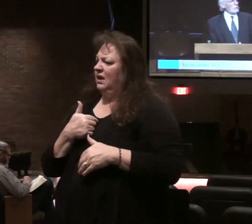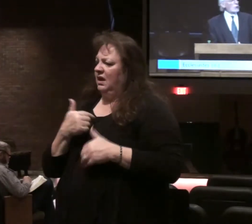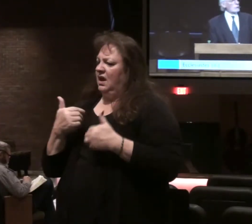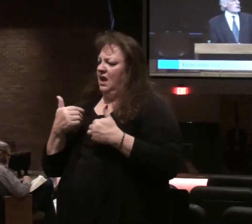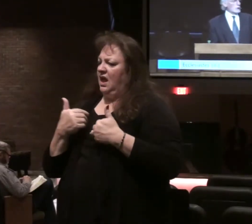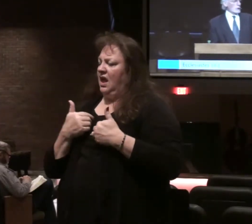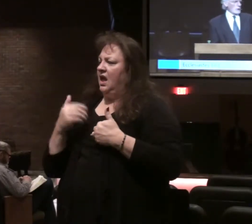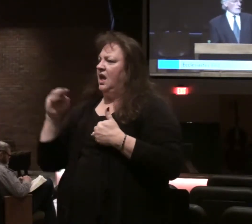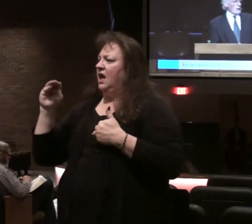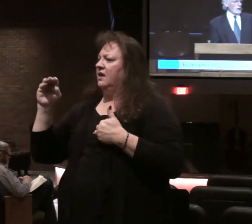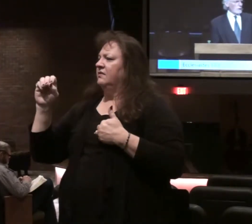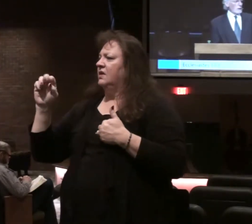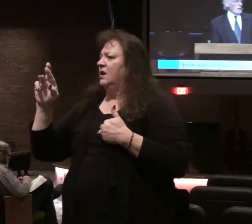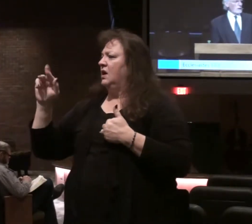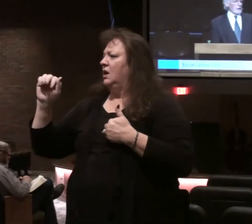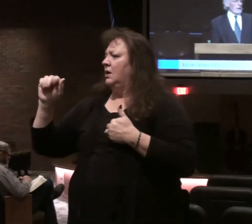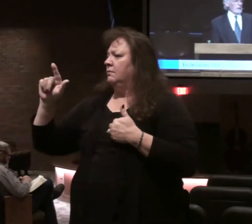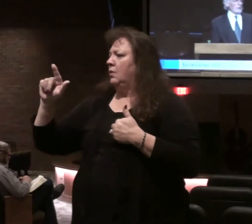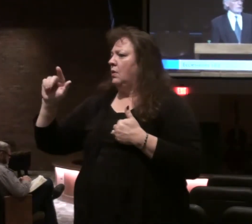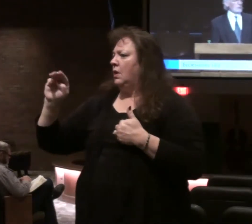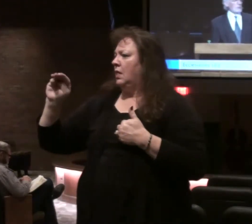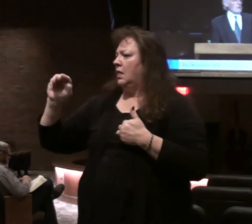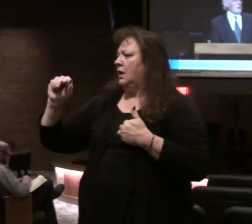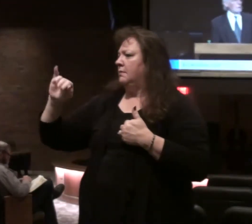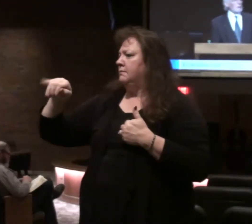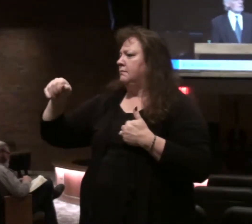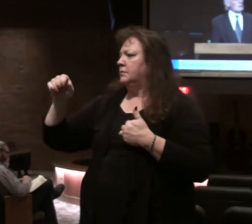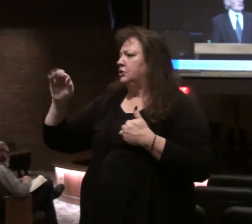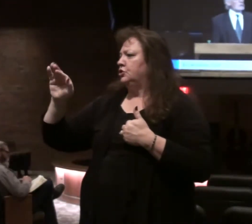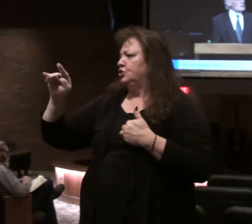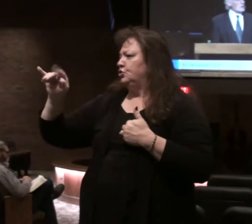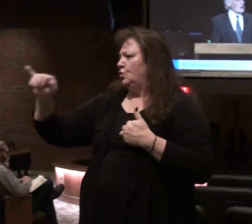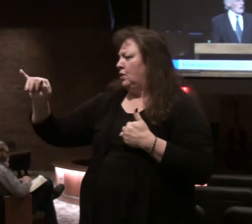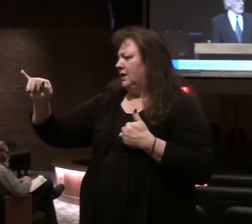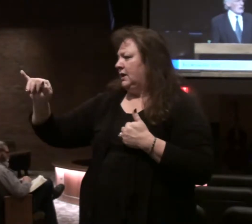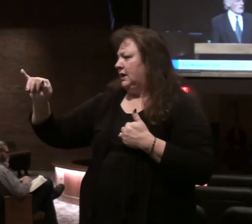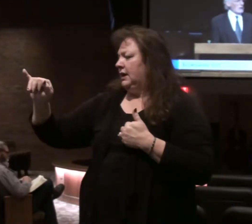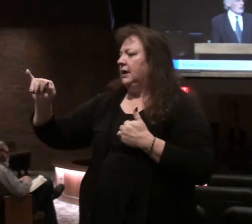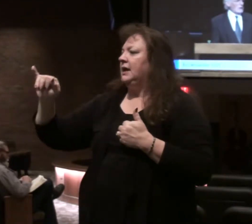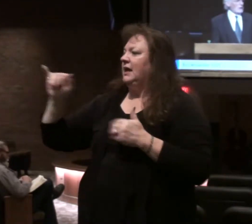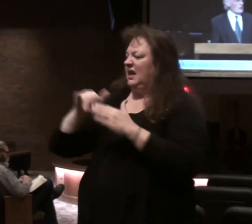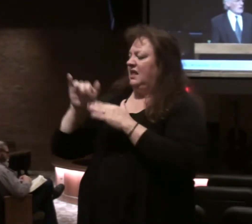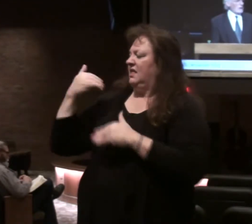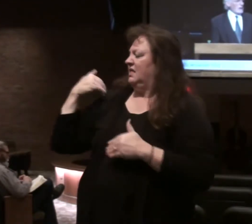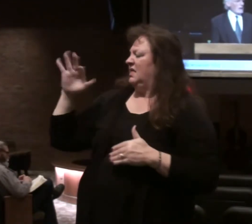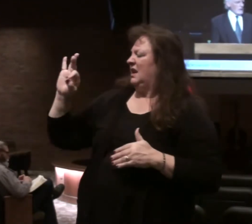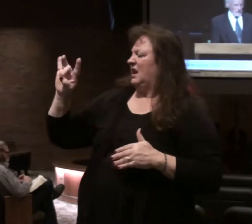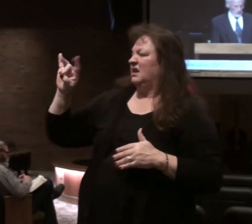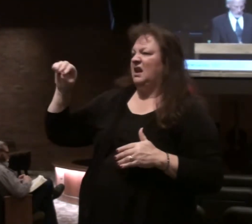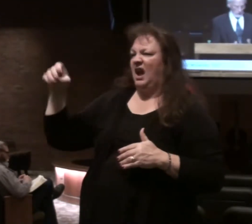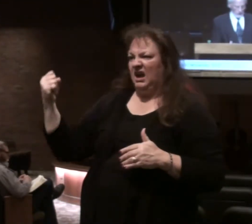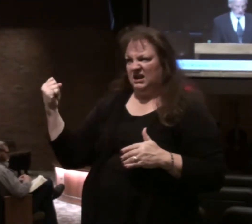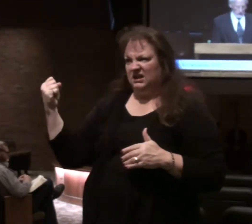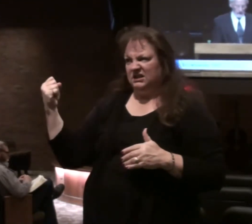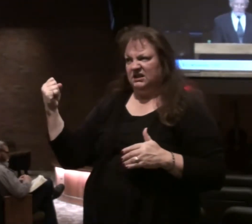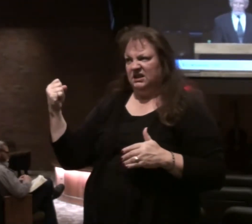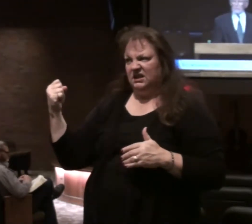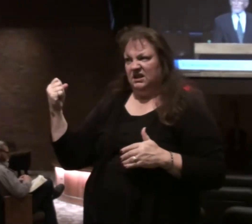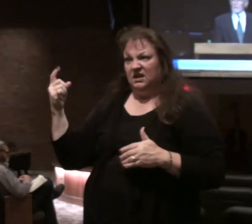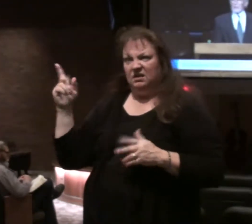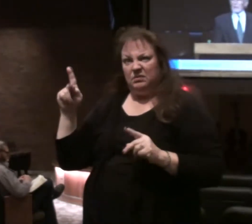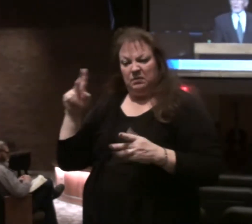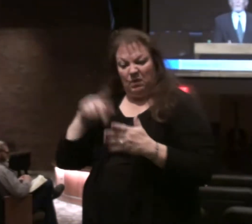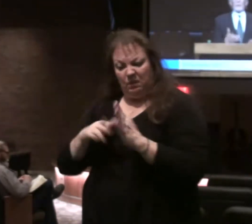have the moral majority back in the 1980s. What were Christians thinking? Had anybody read the